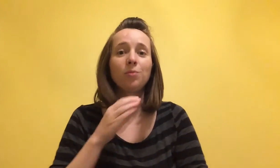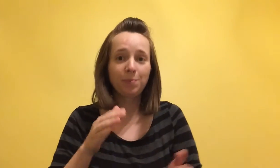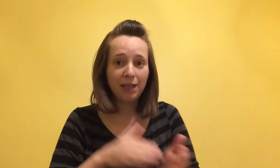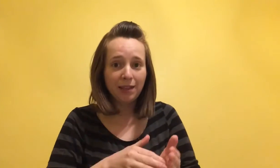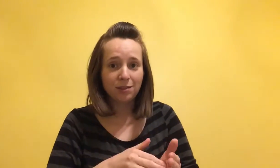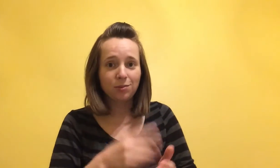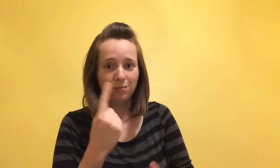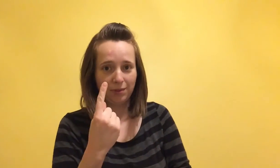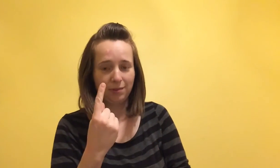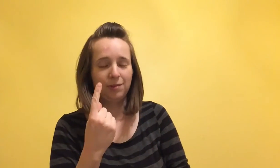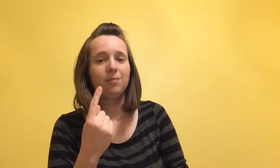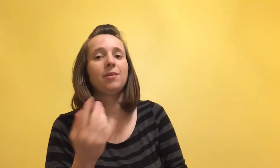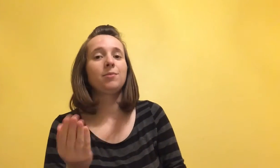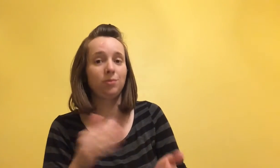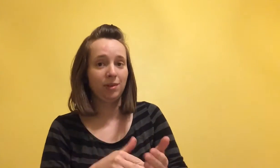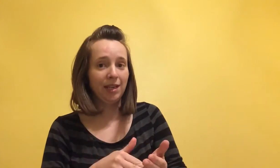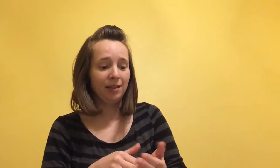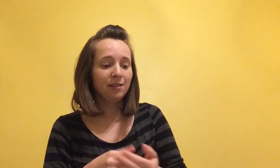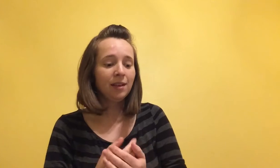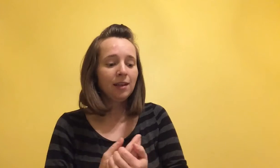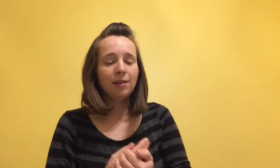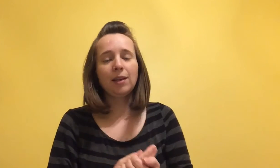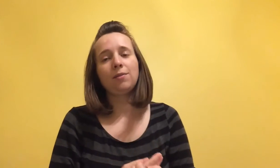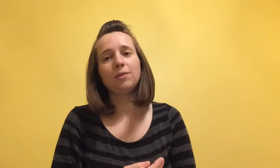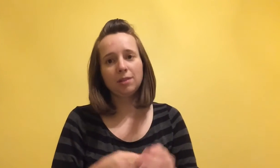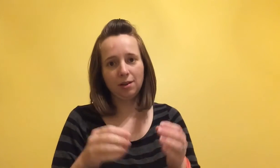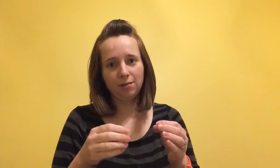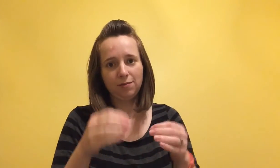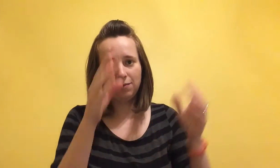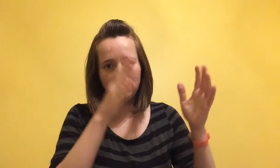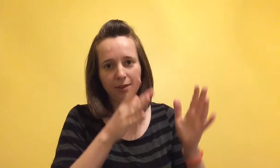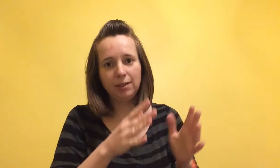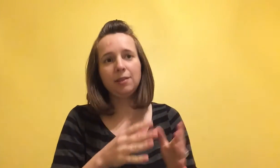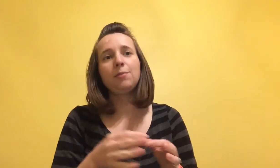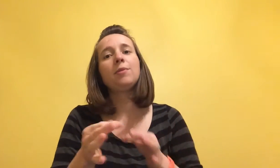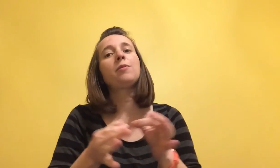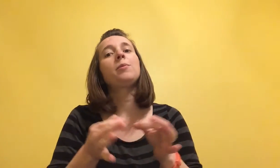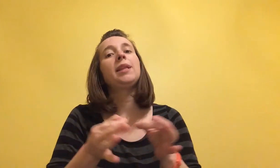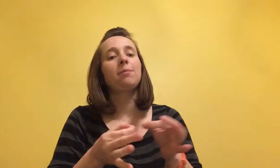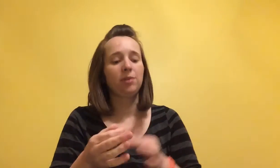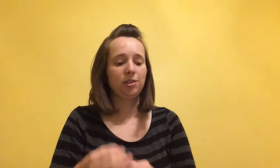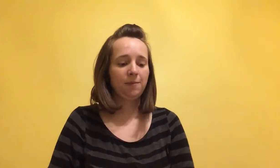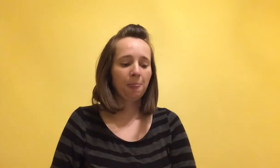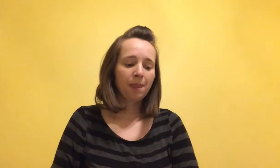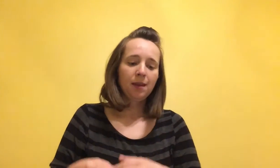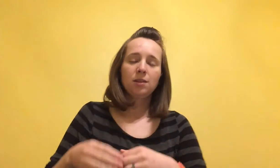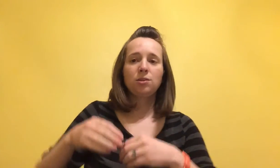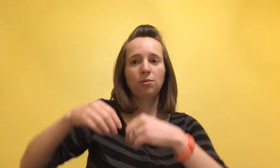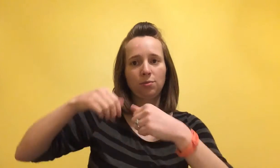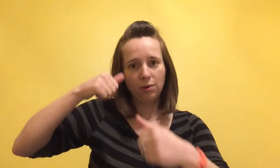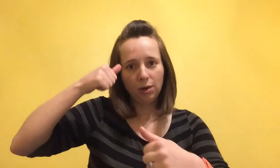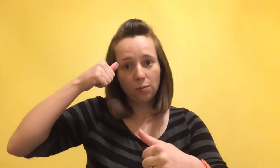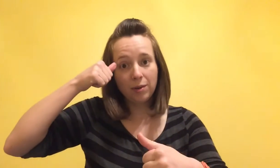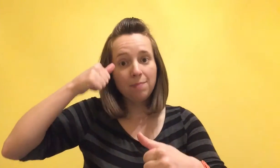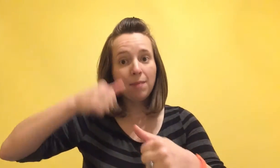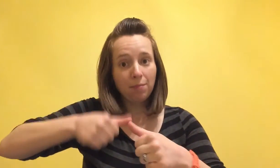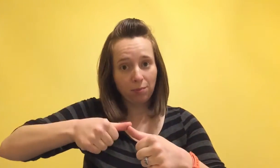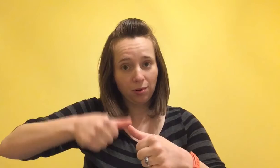repeat that. I'll do it again, and I'll just kind of a little bit of elaboration. So remember.